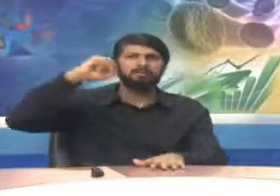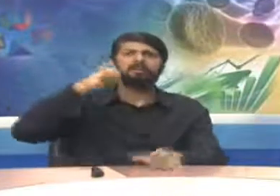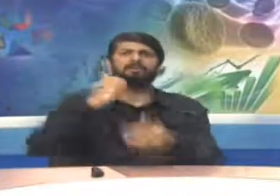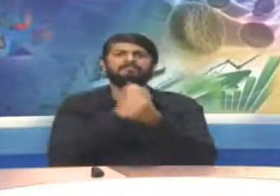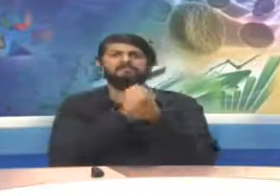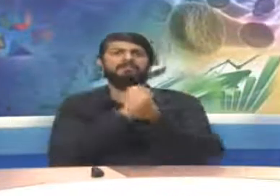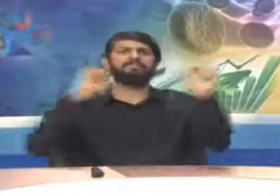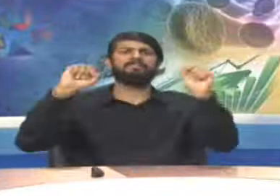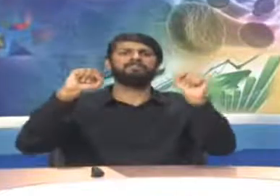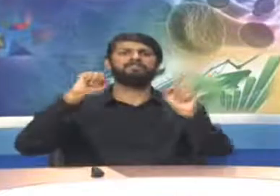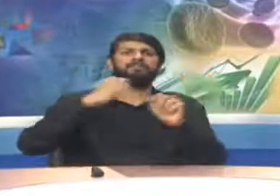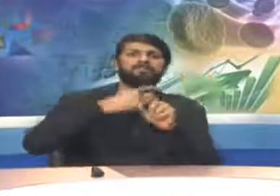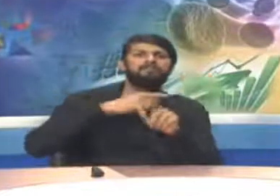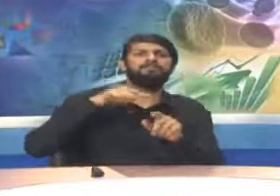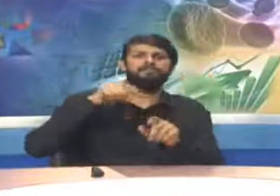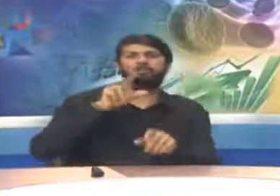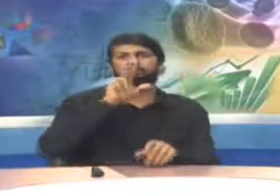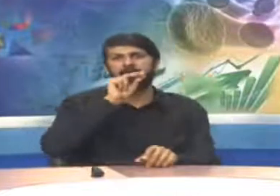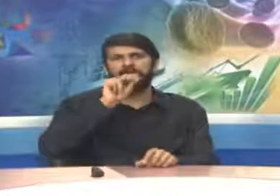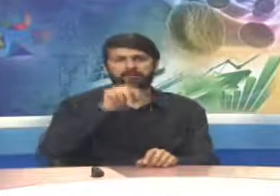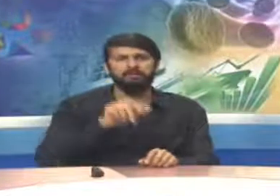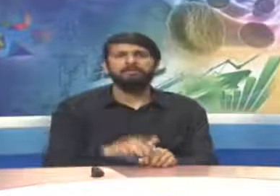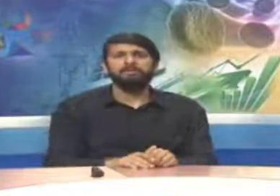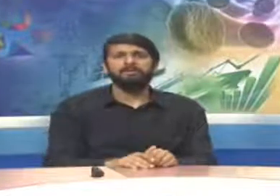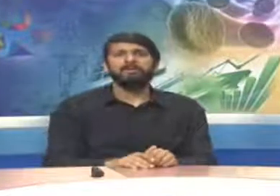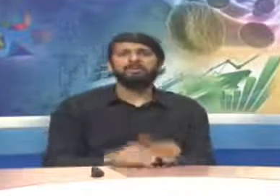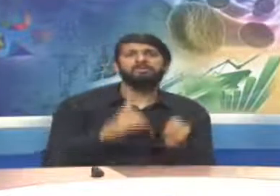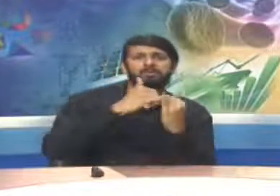It means a society based on